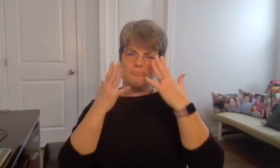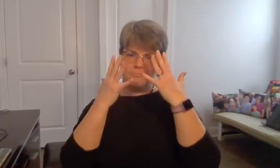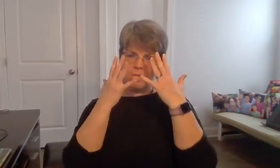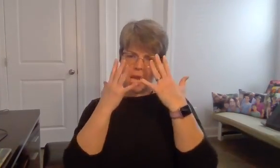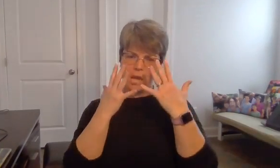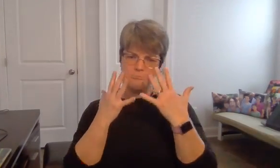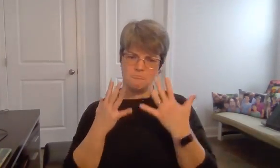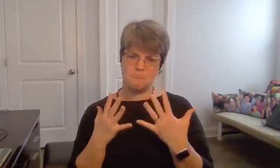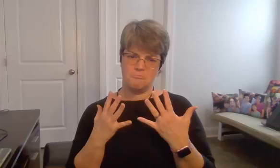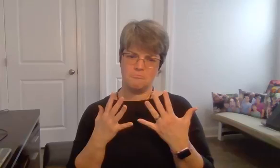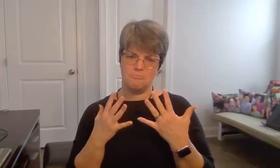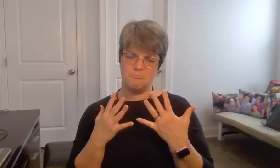sad,